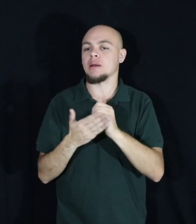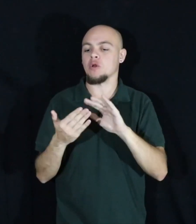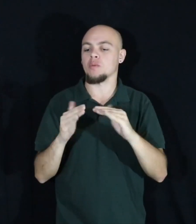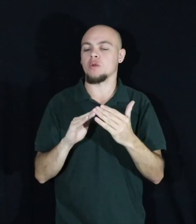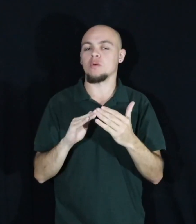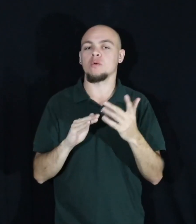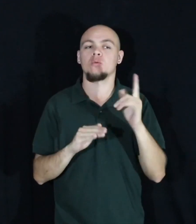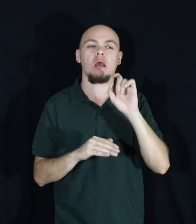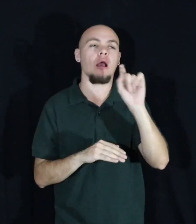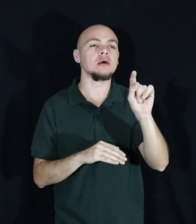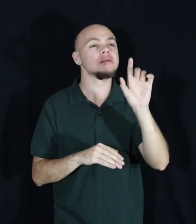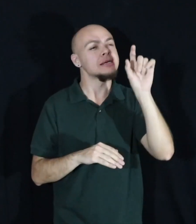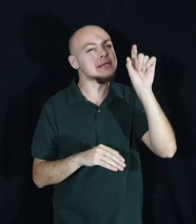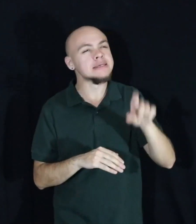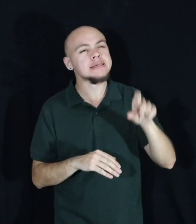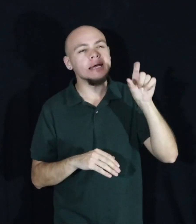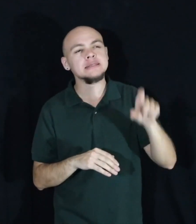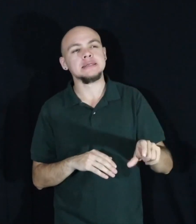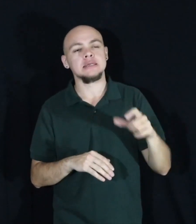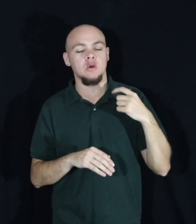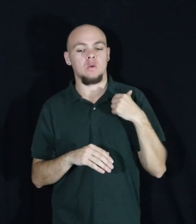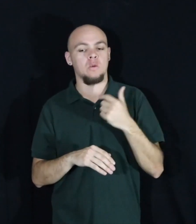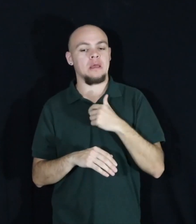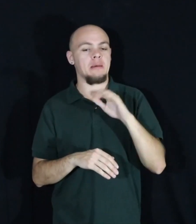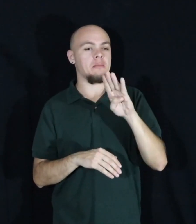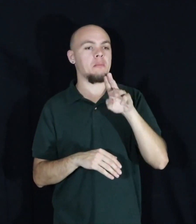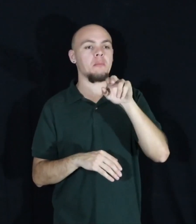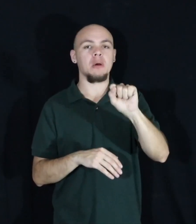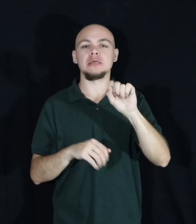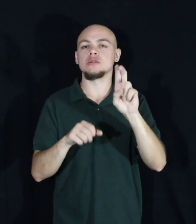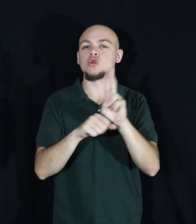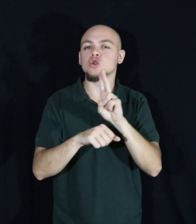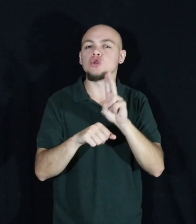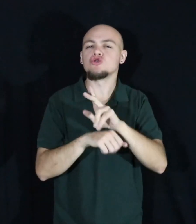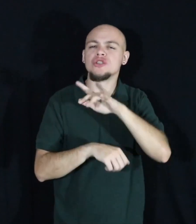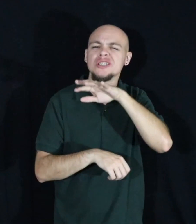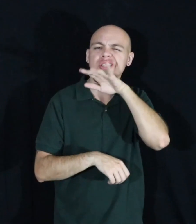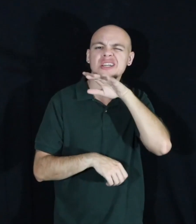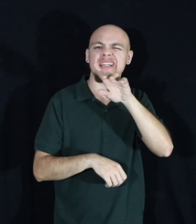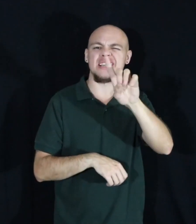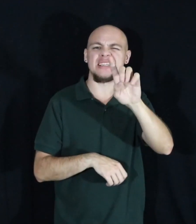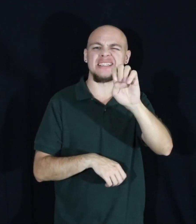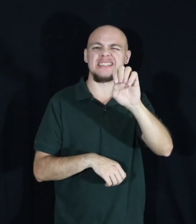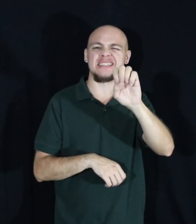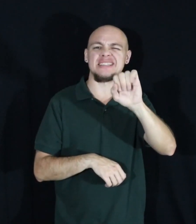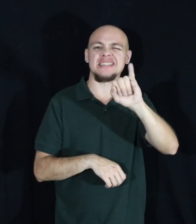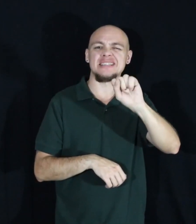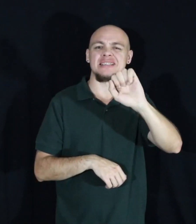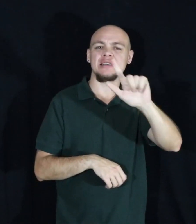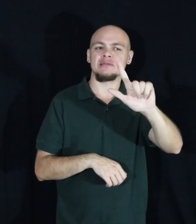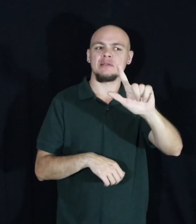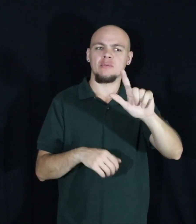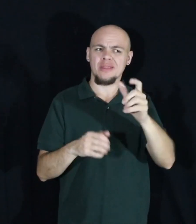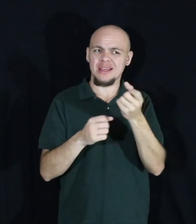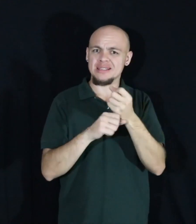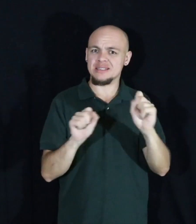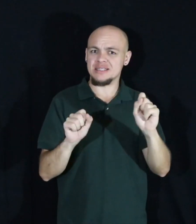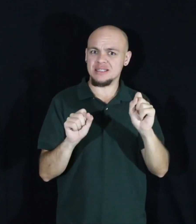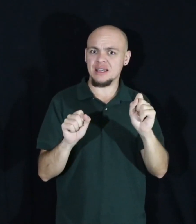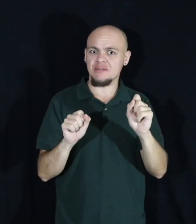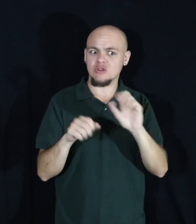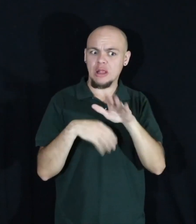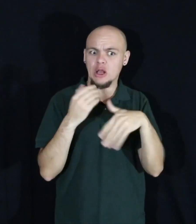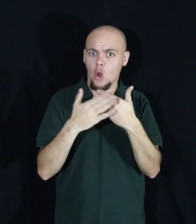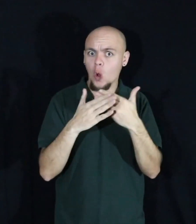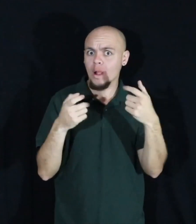asked, is it necessary for our bus fleet to operate on dirty diesel when there are safer alternatives like all